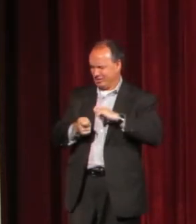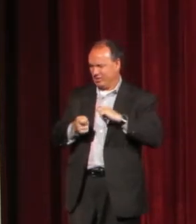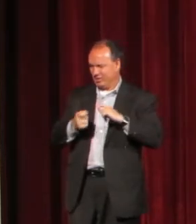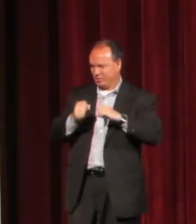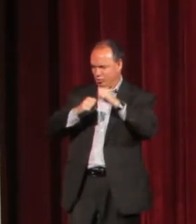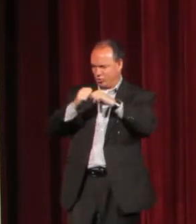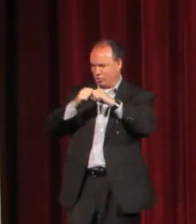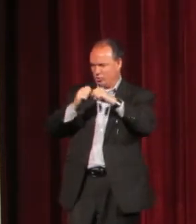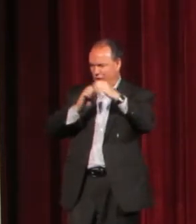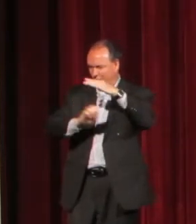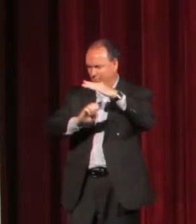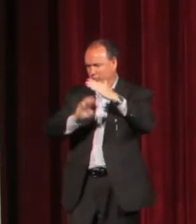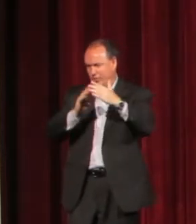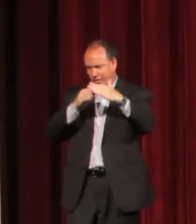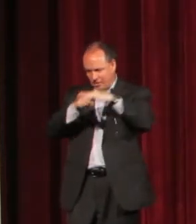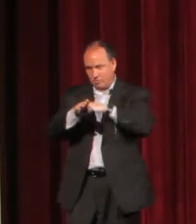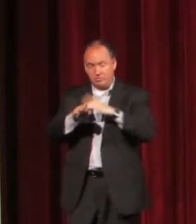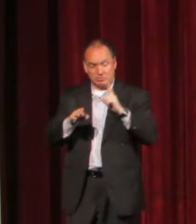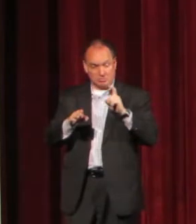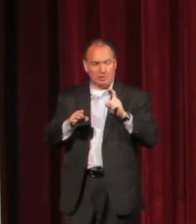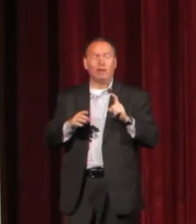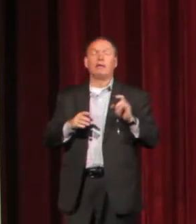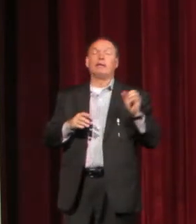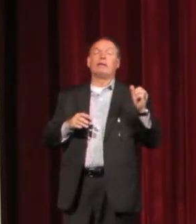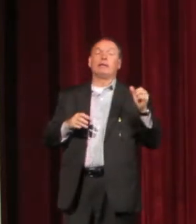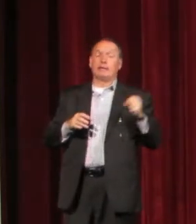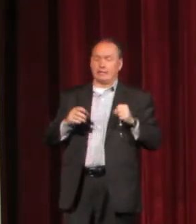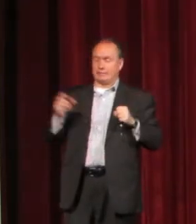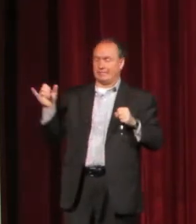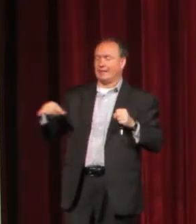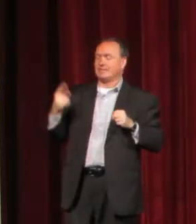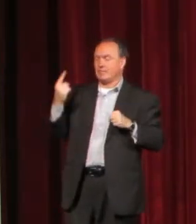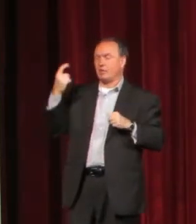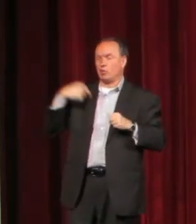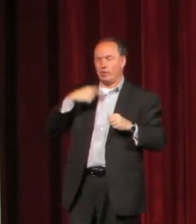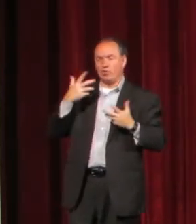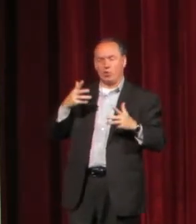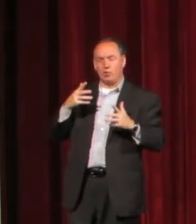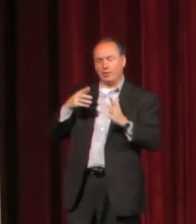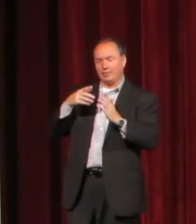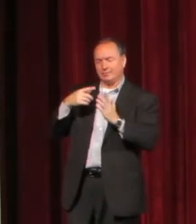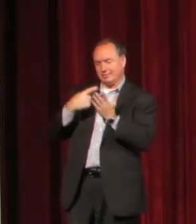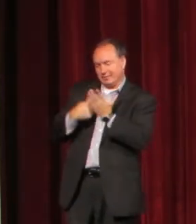entrance? Okay, yes, that's something that we've explored already.